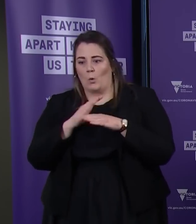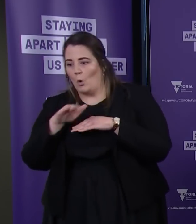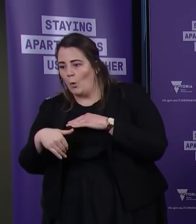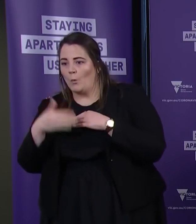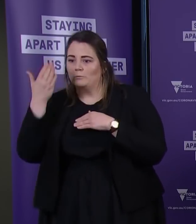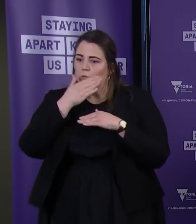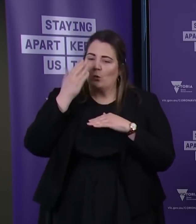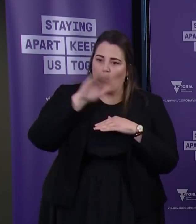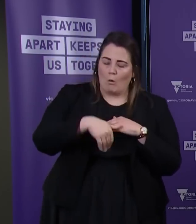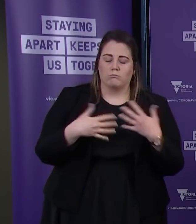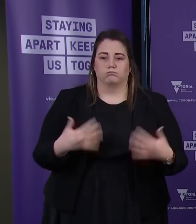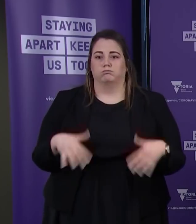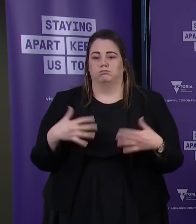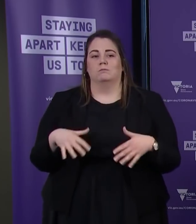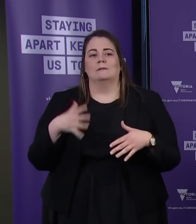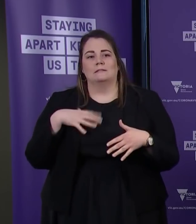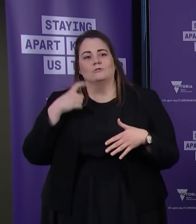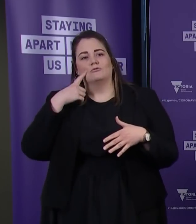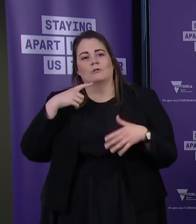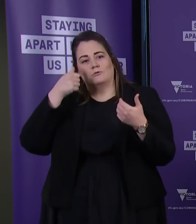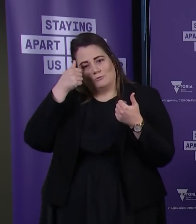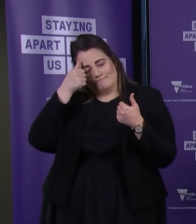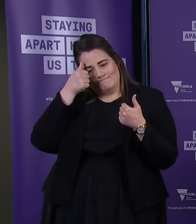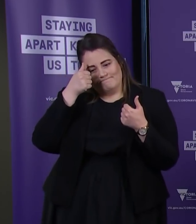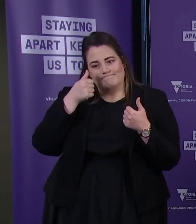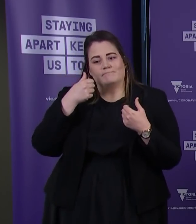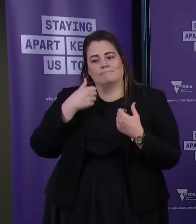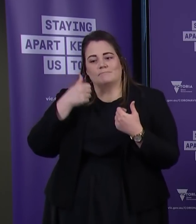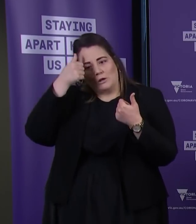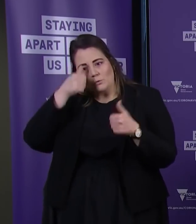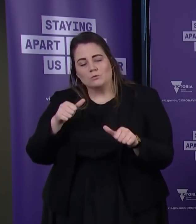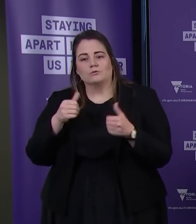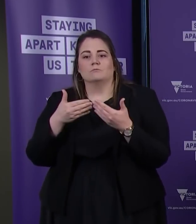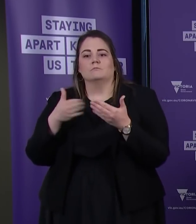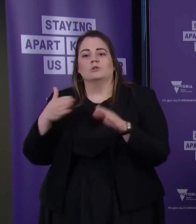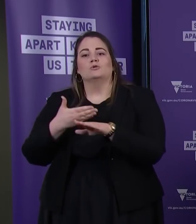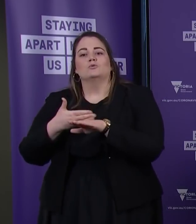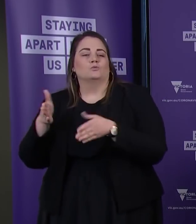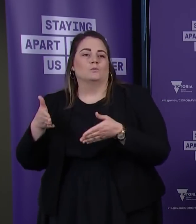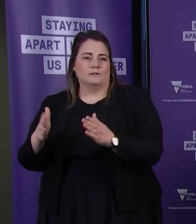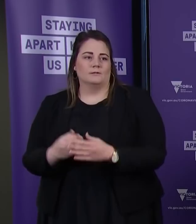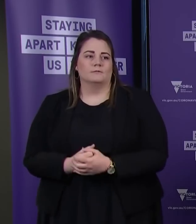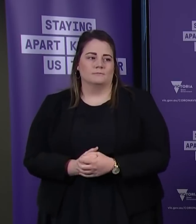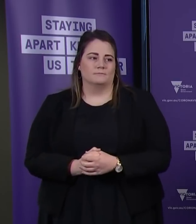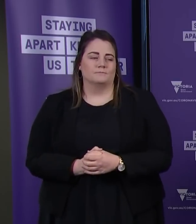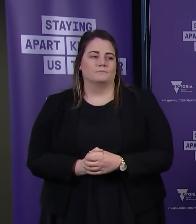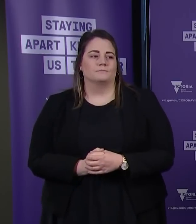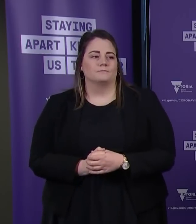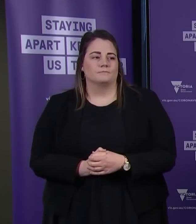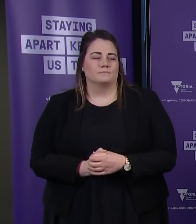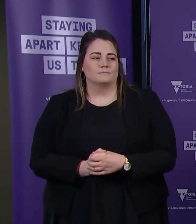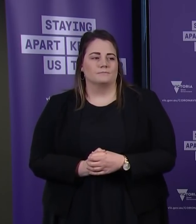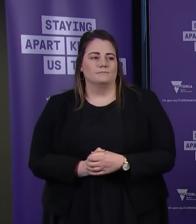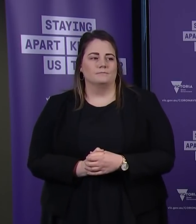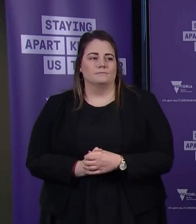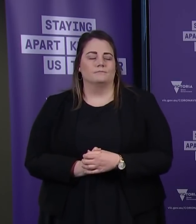that sense of a new normal. Just one more on that point. In terms of elderly grandparents, people